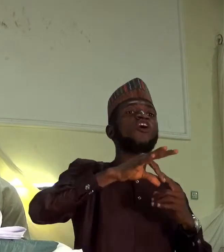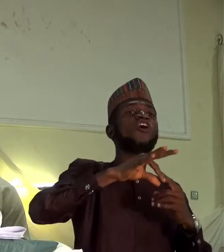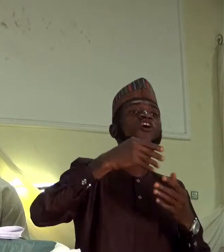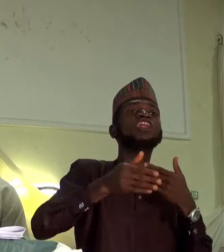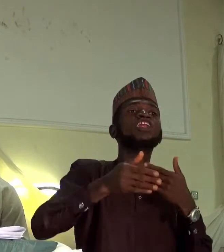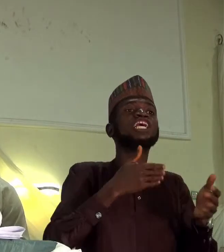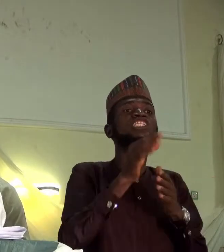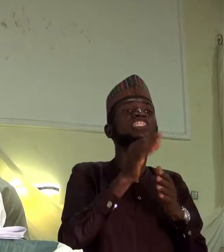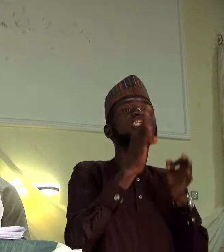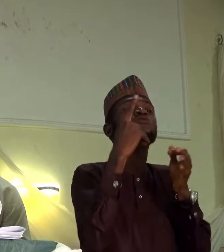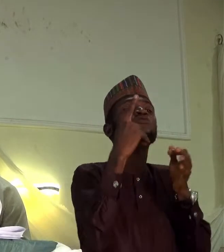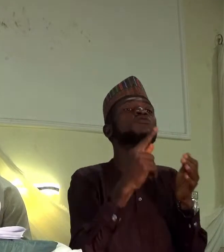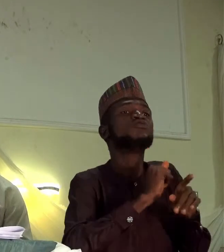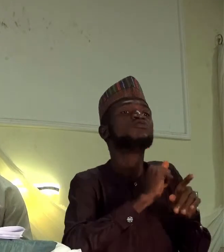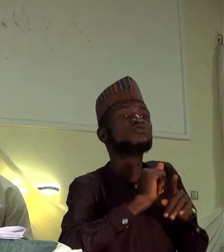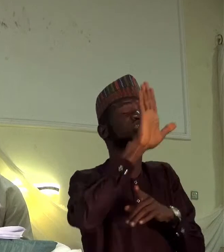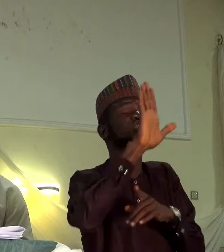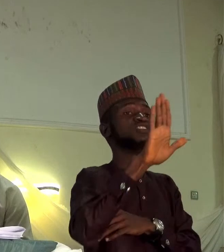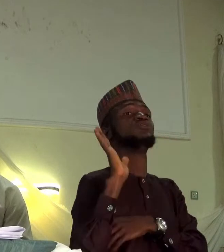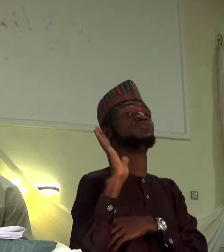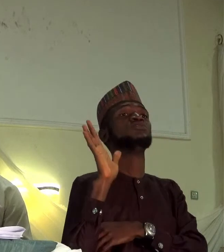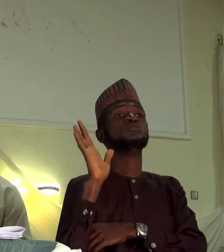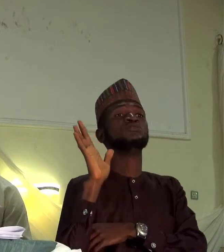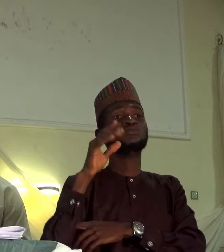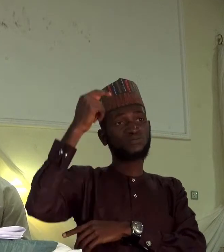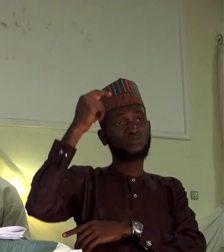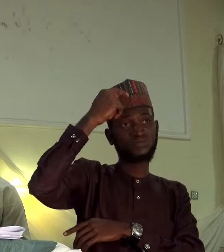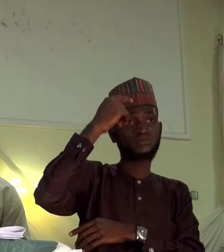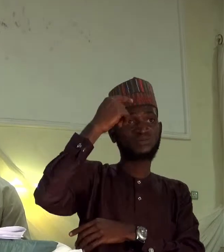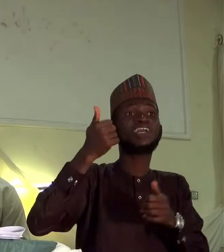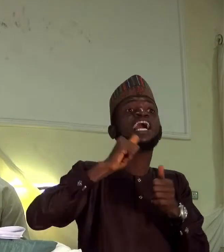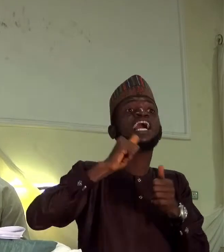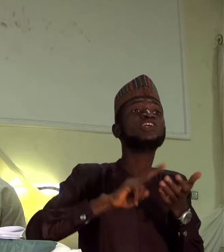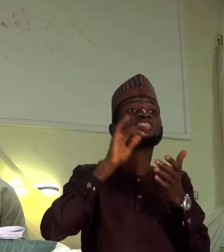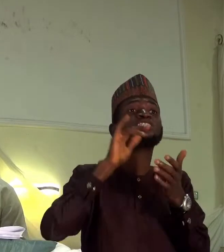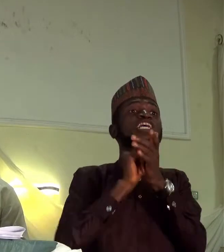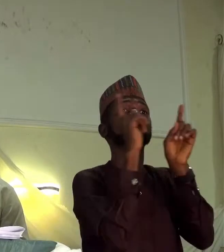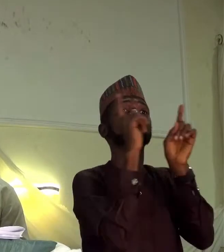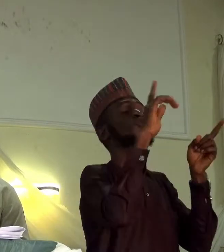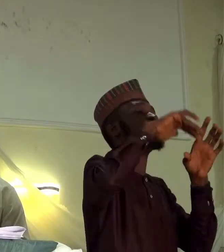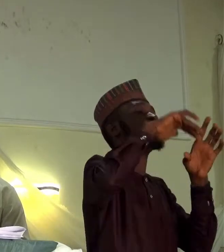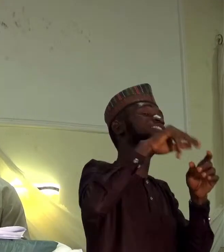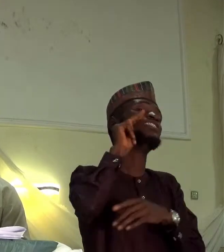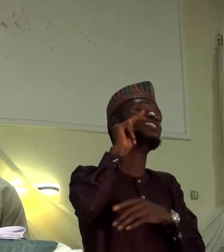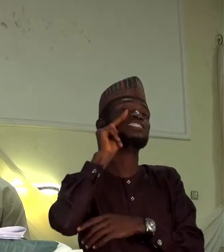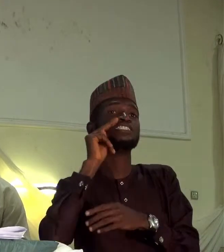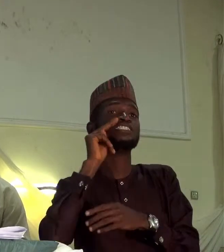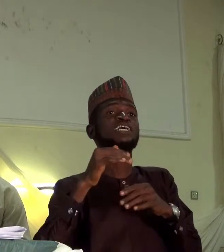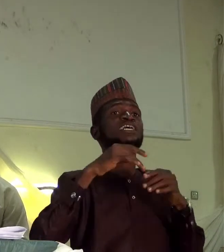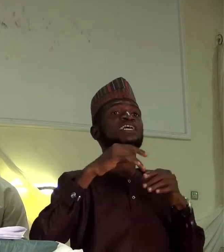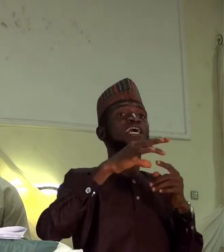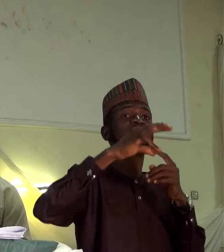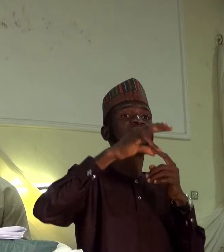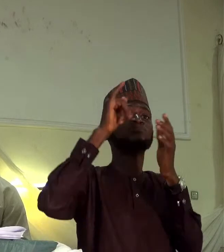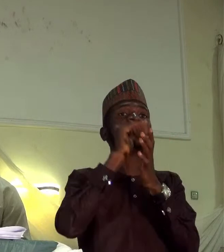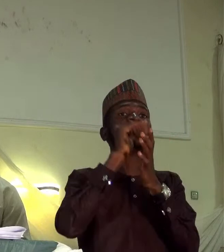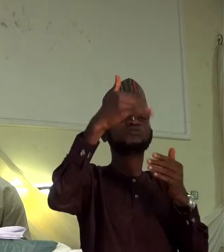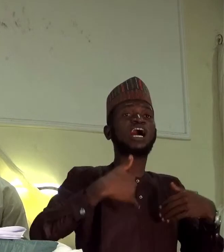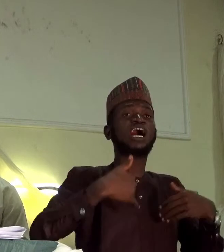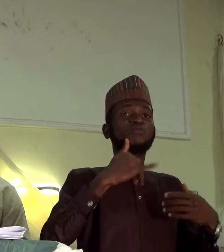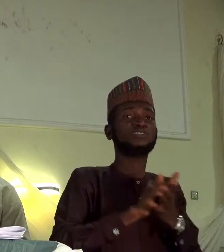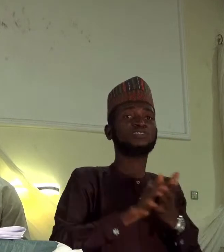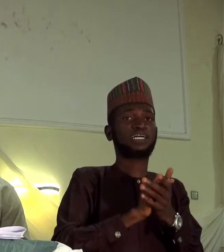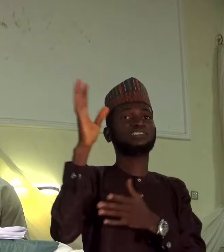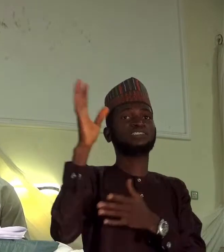Poluara as a Muslim. Any university to ba London, Nigeria, apart from Kwaba BSC, BNG, and Kanka, or to Babi,